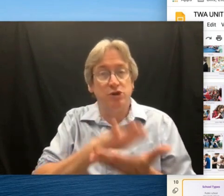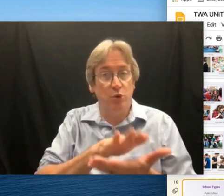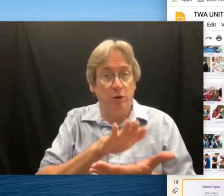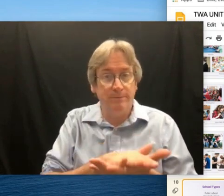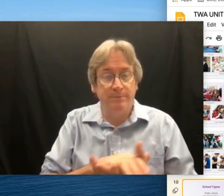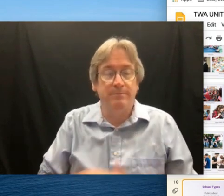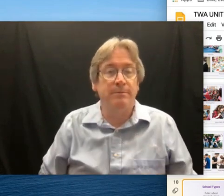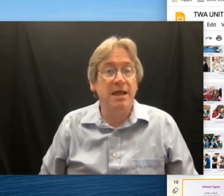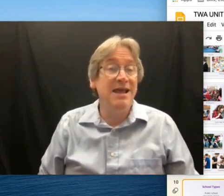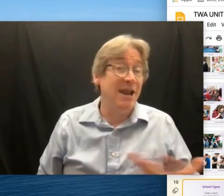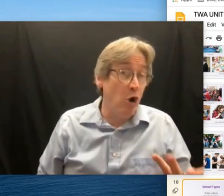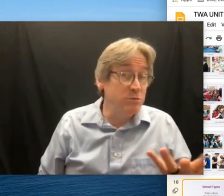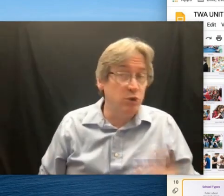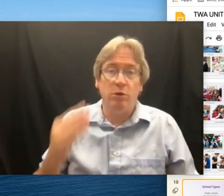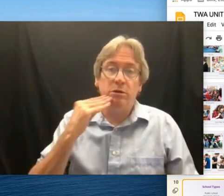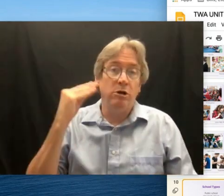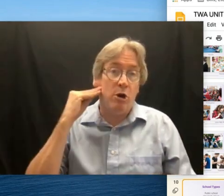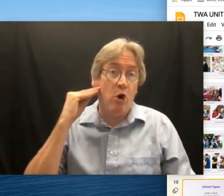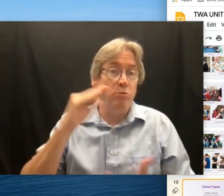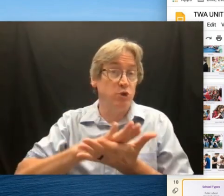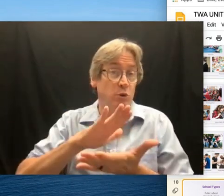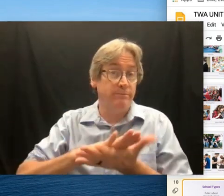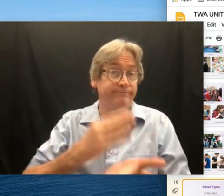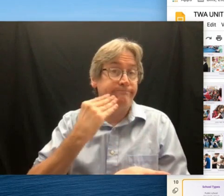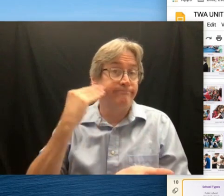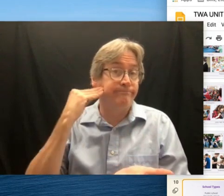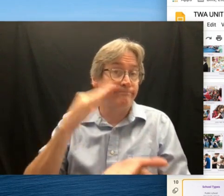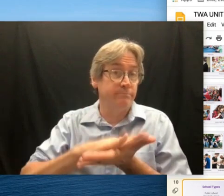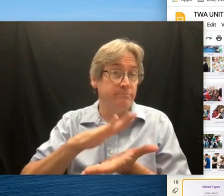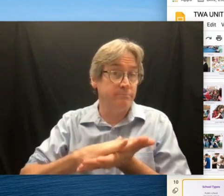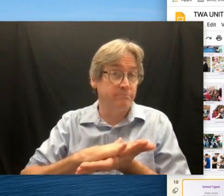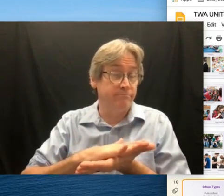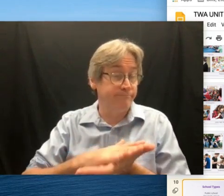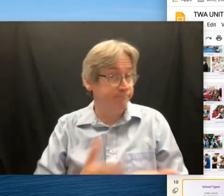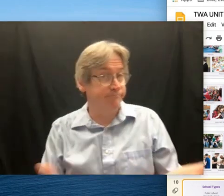private school. And homeschool, homeschool.